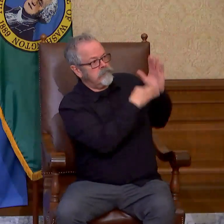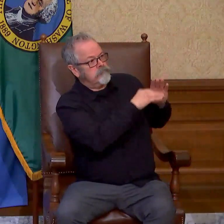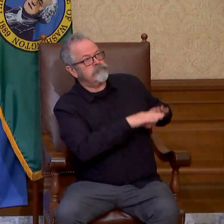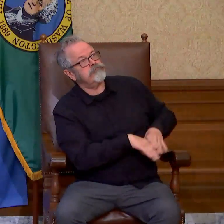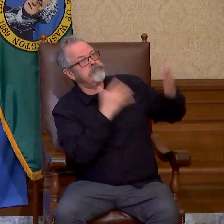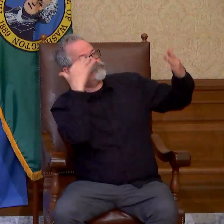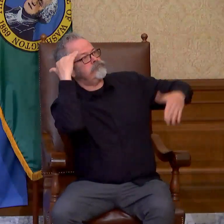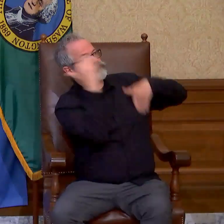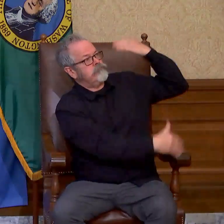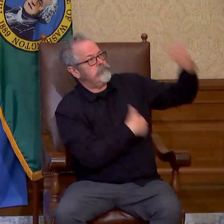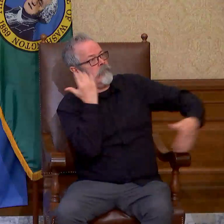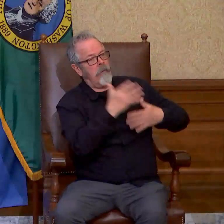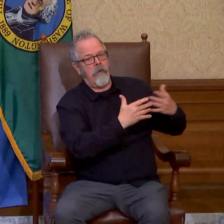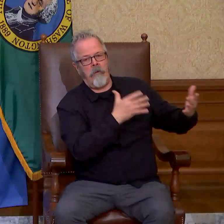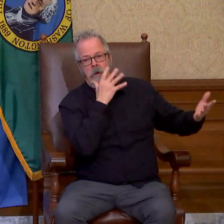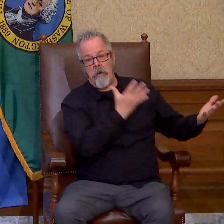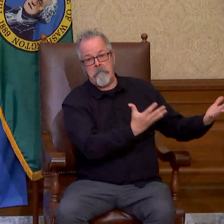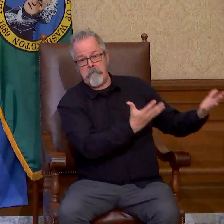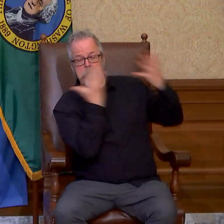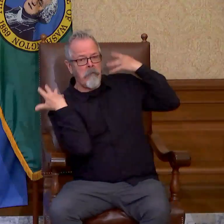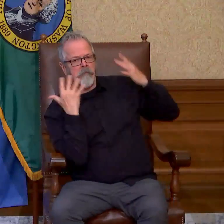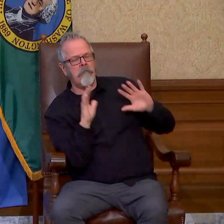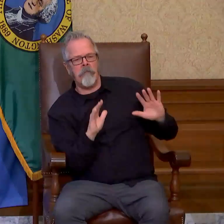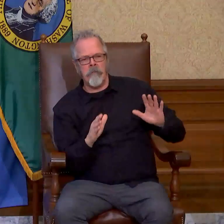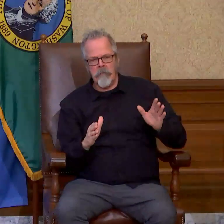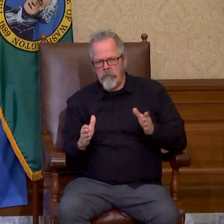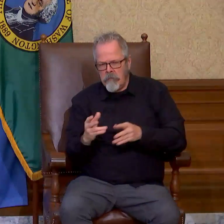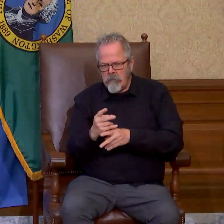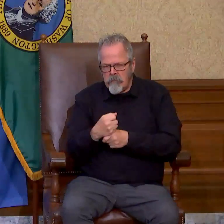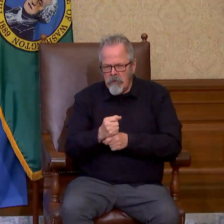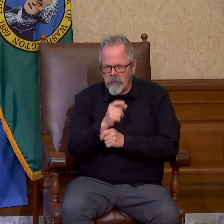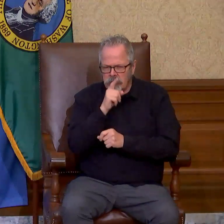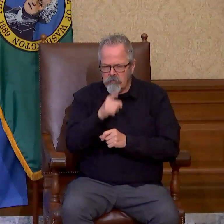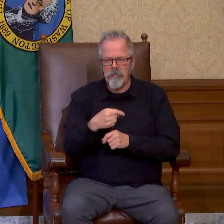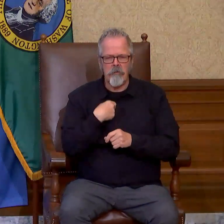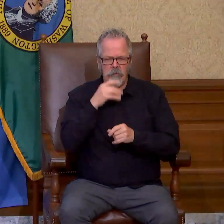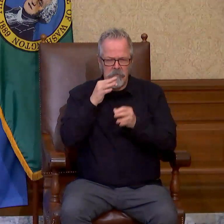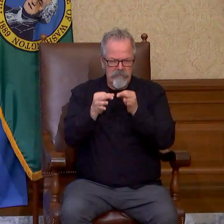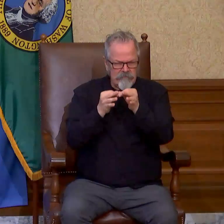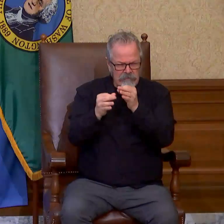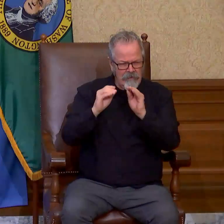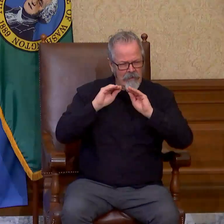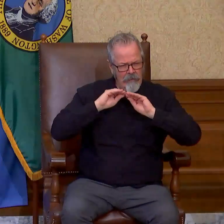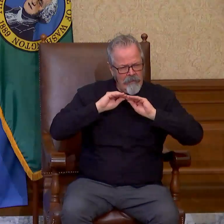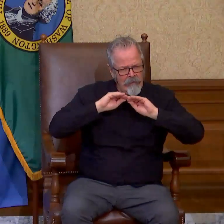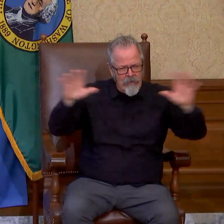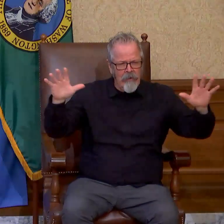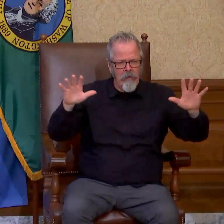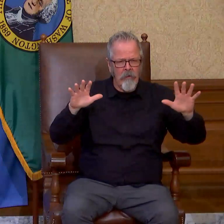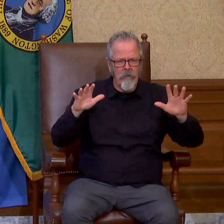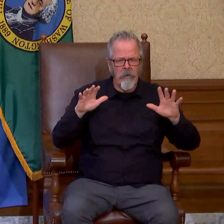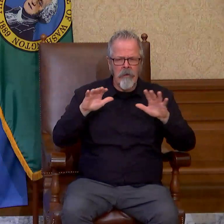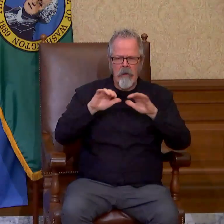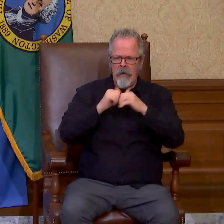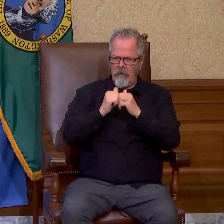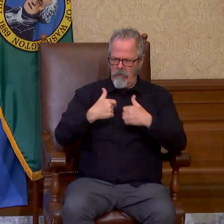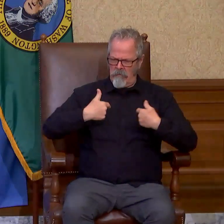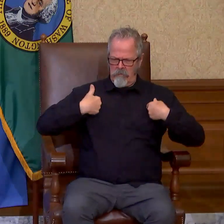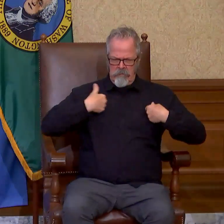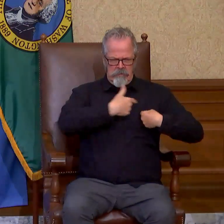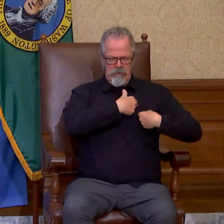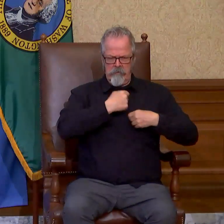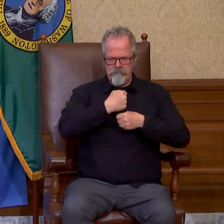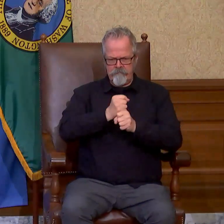go through the metrics, the numbers that we will be looking at to determine when we are able to start